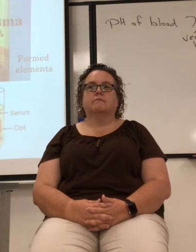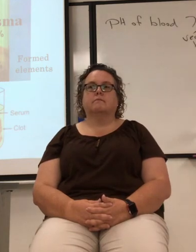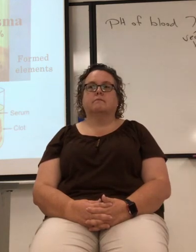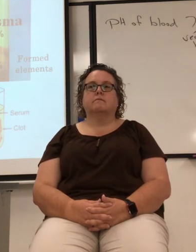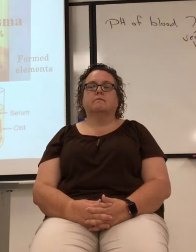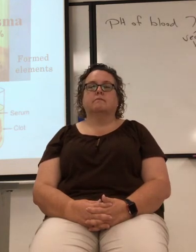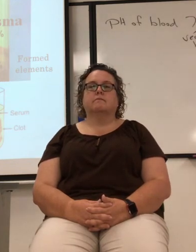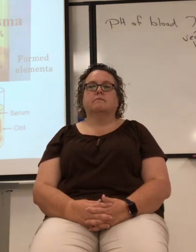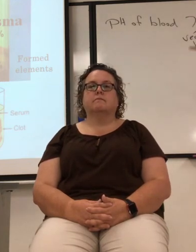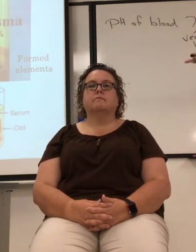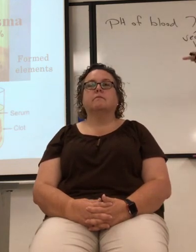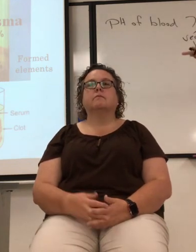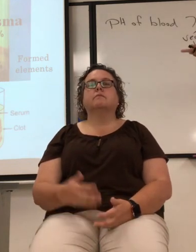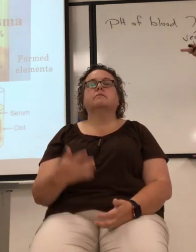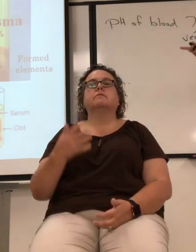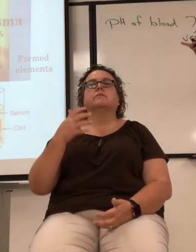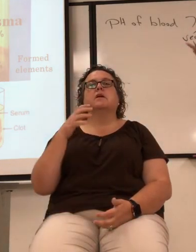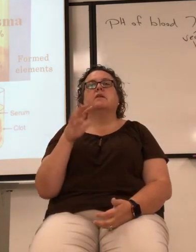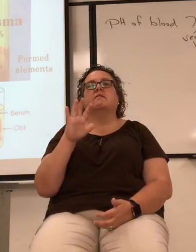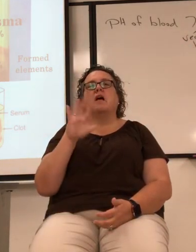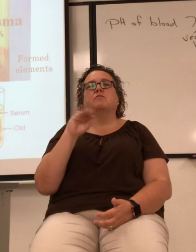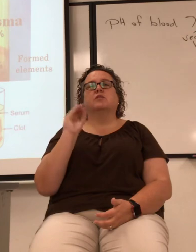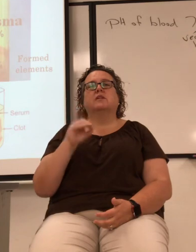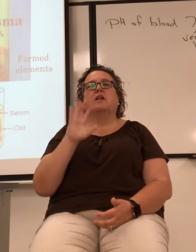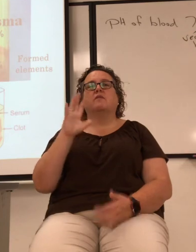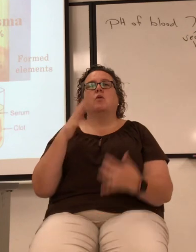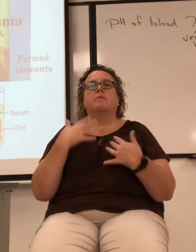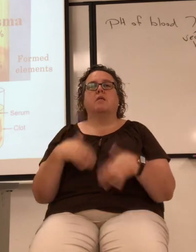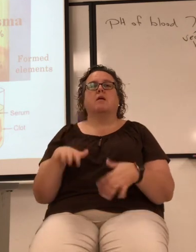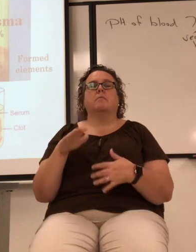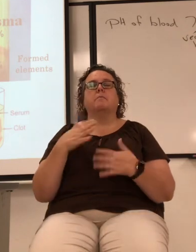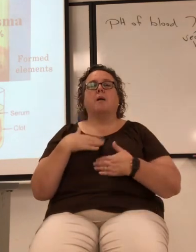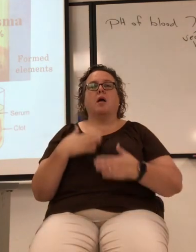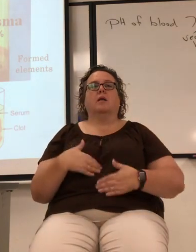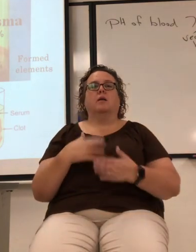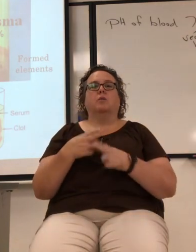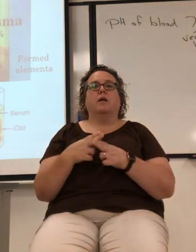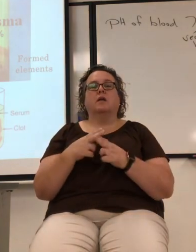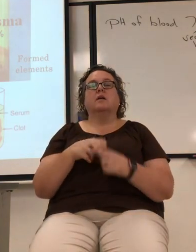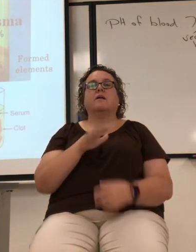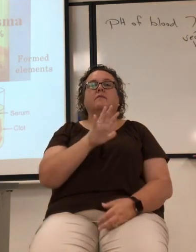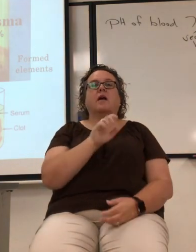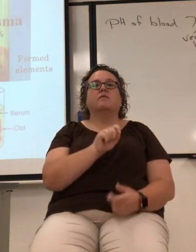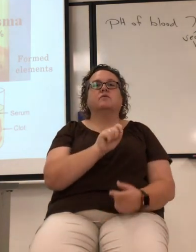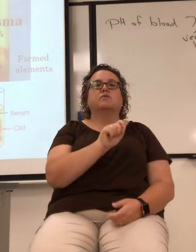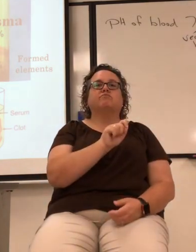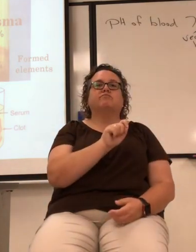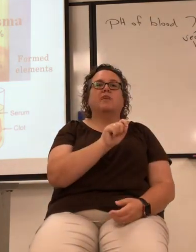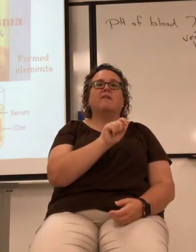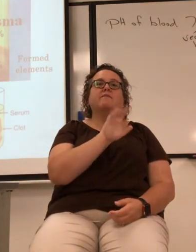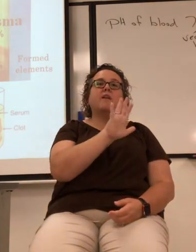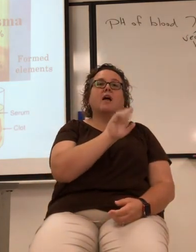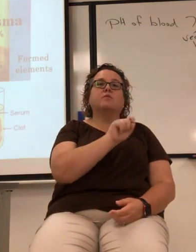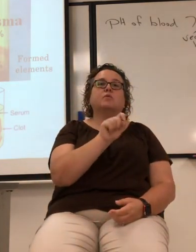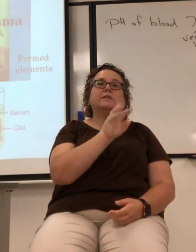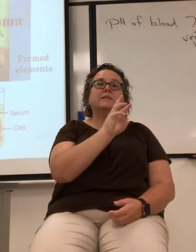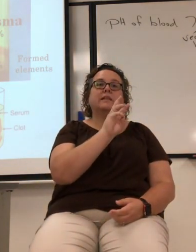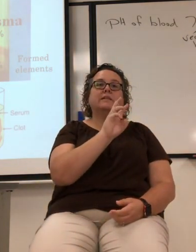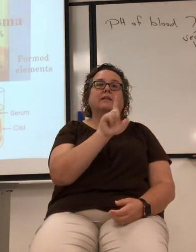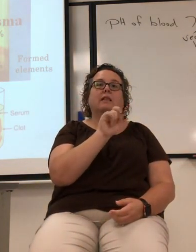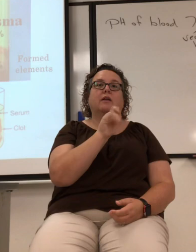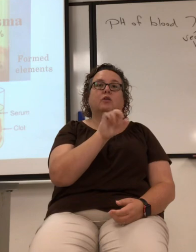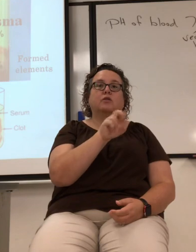It's about 8% of your body weight. It's about 5 or 6 liters for a man, 4 to 5 liters for a female. On pregnant